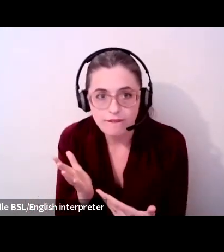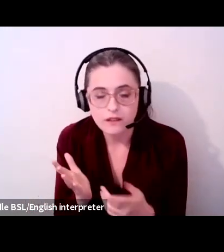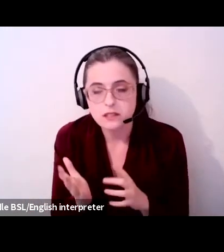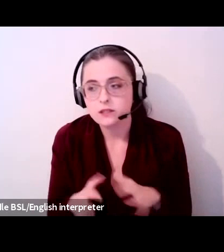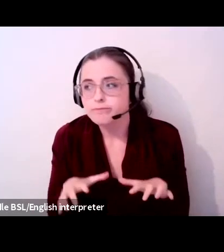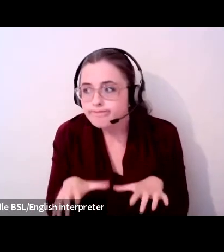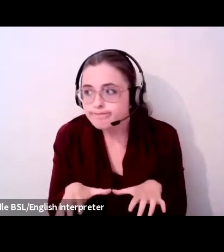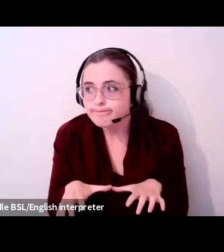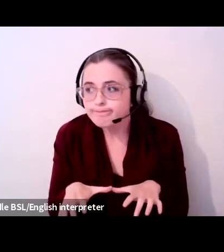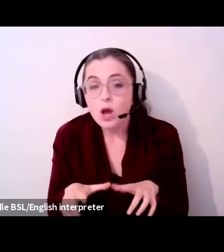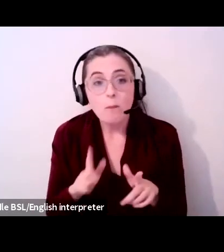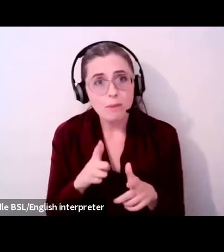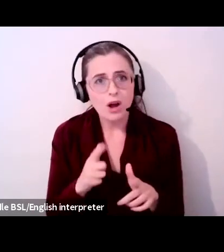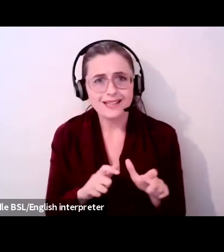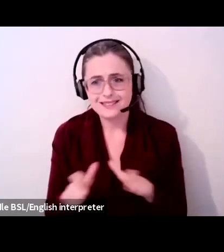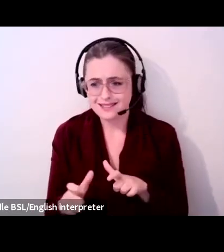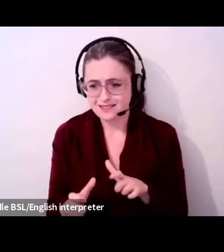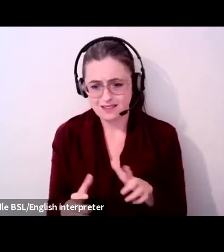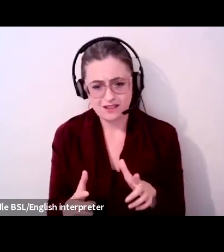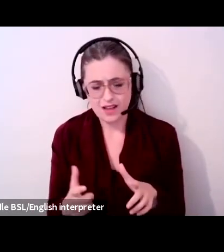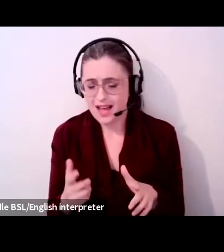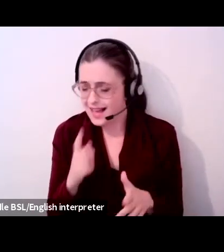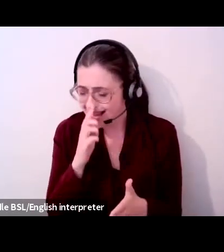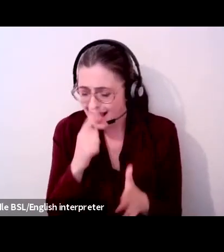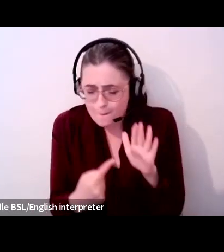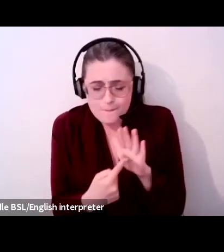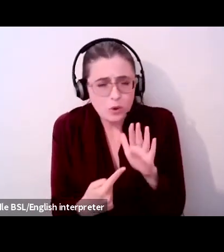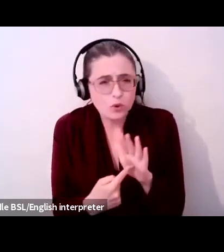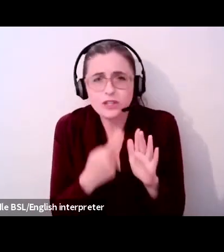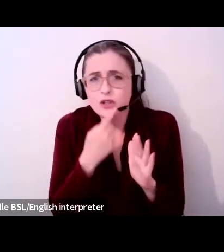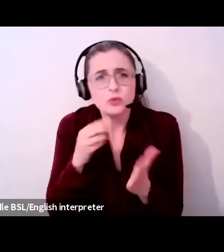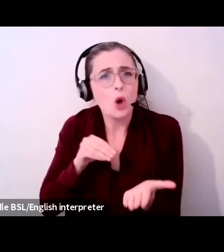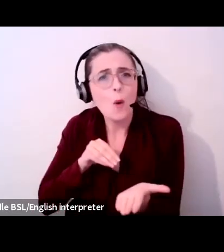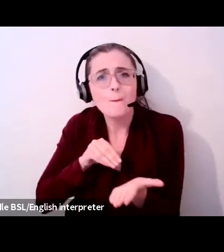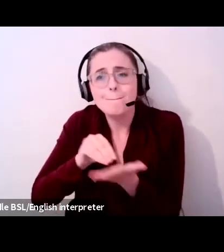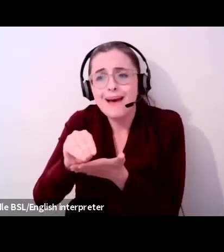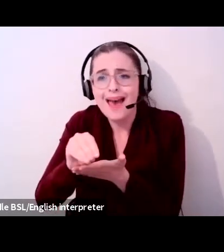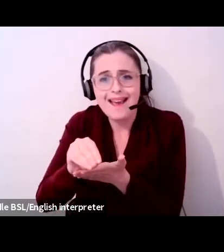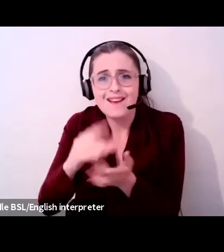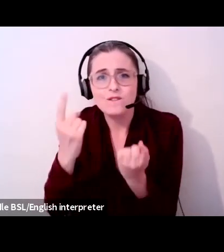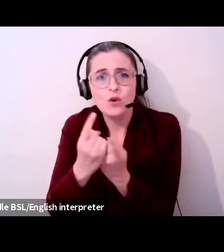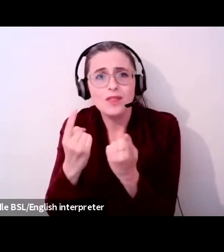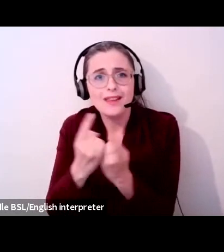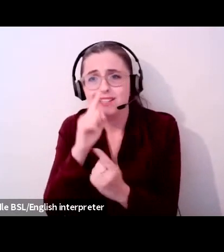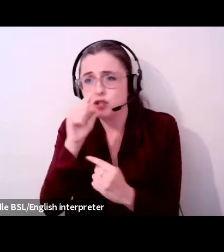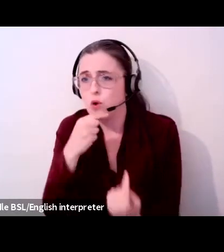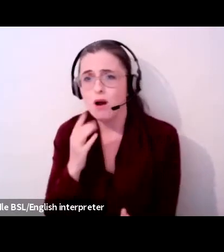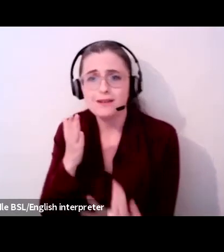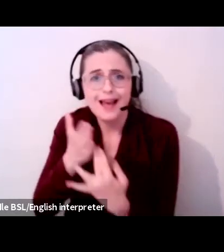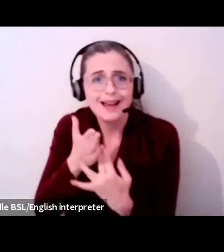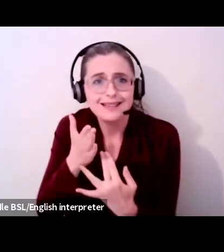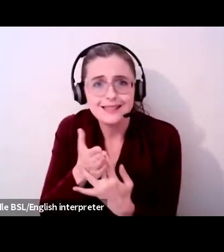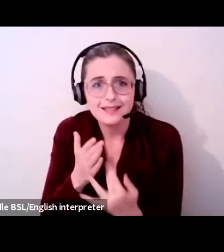that people don't pay for what hasn't been, they haven't been able to access.